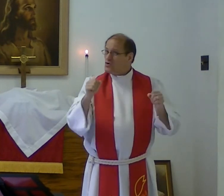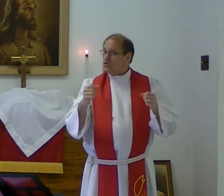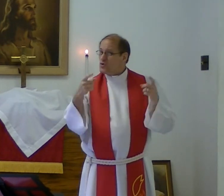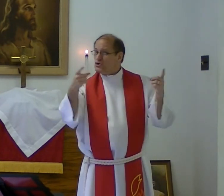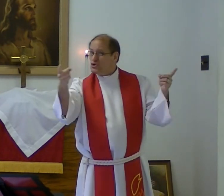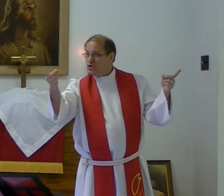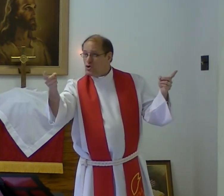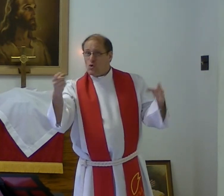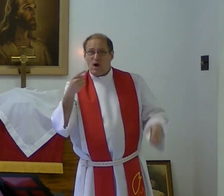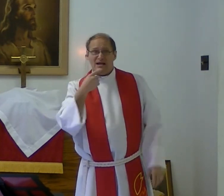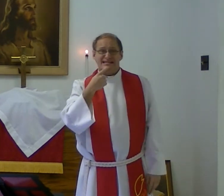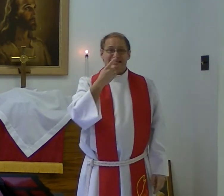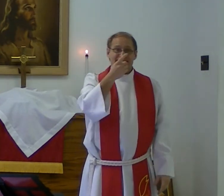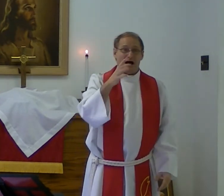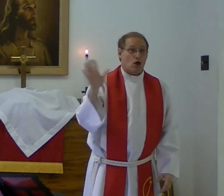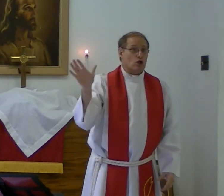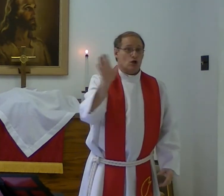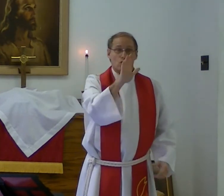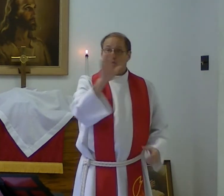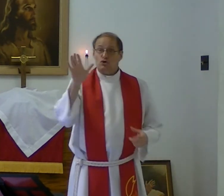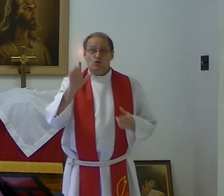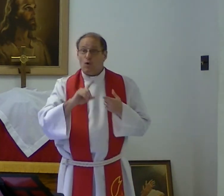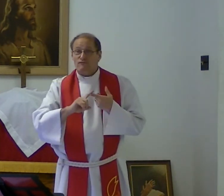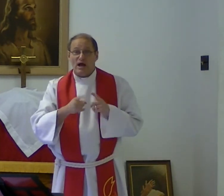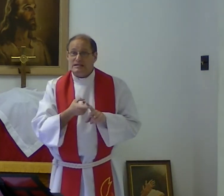Could you tell your friends?